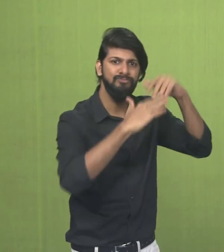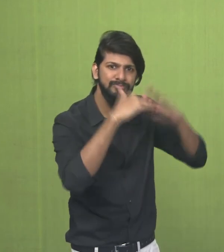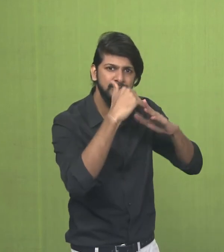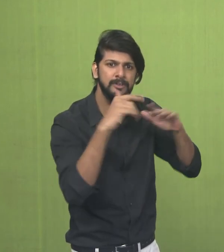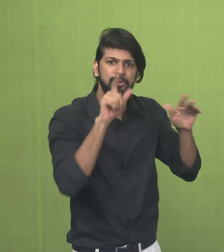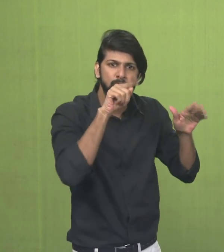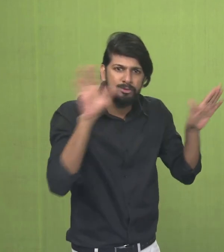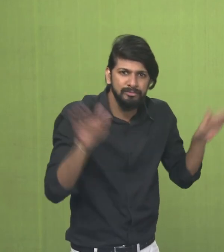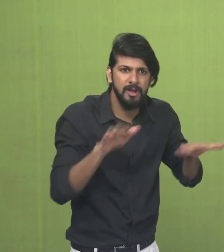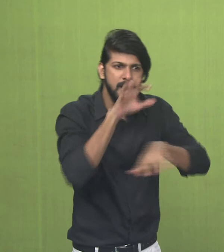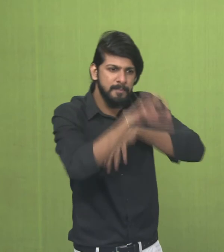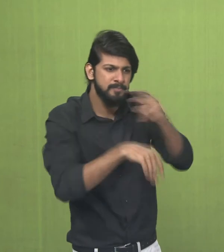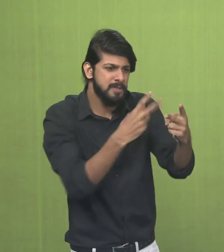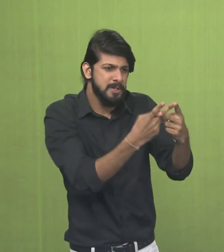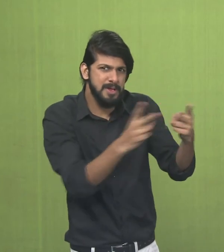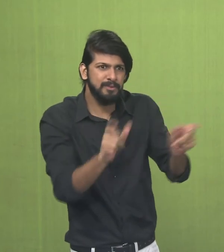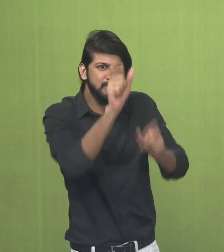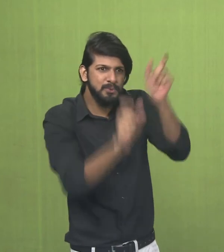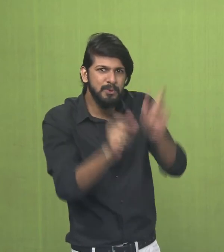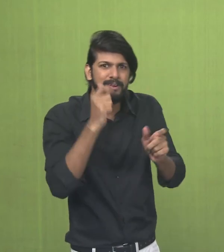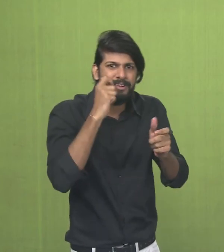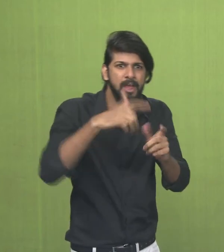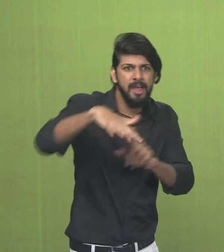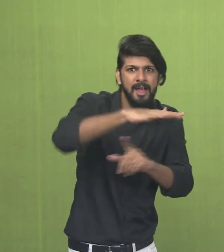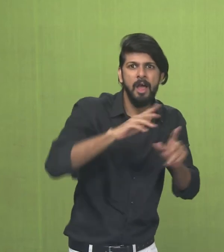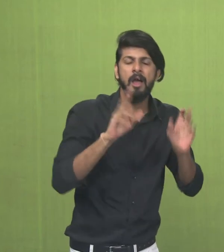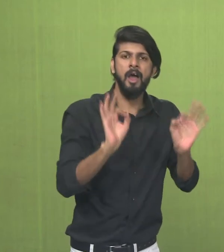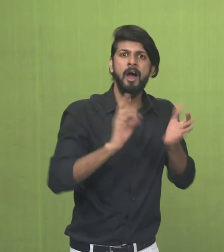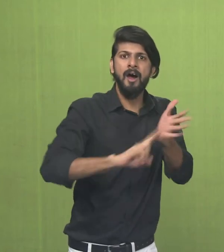commissioning Indian artists to make paintings for them.